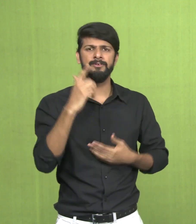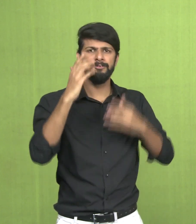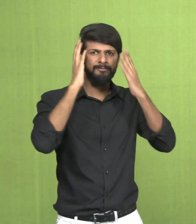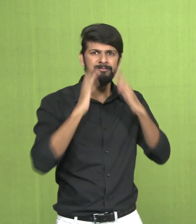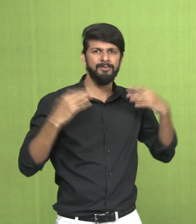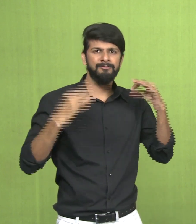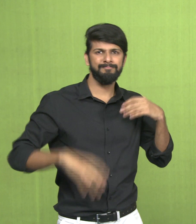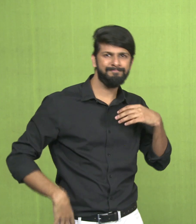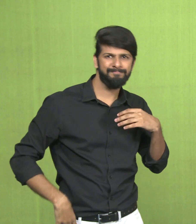sculptor.